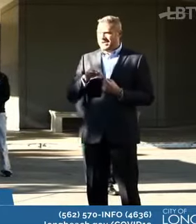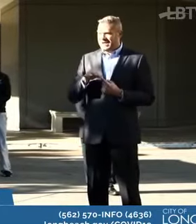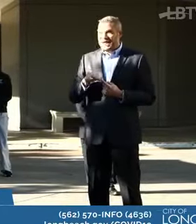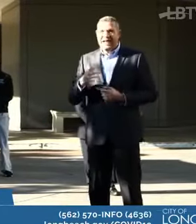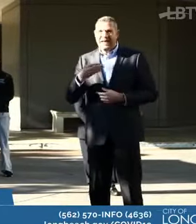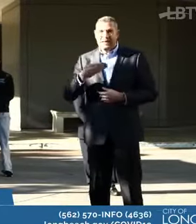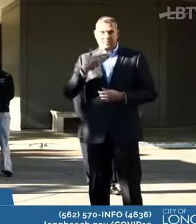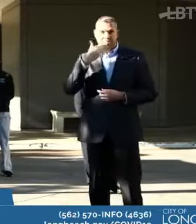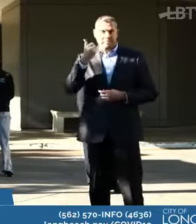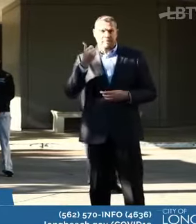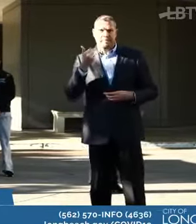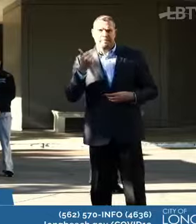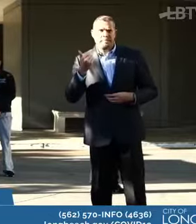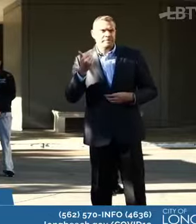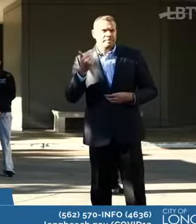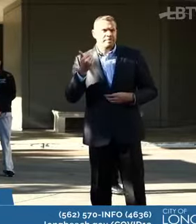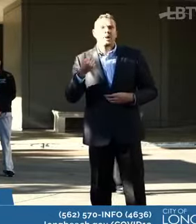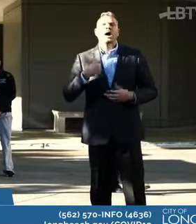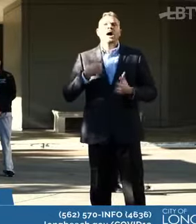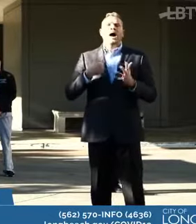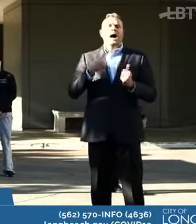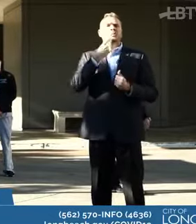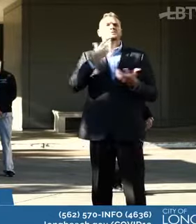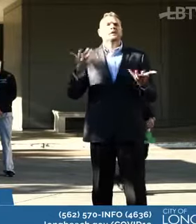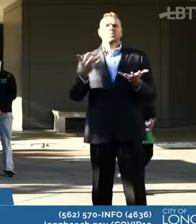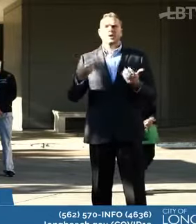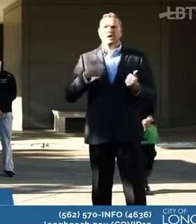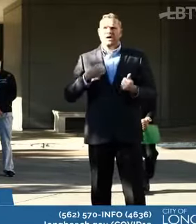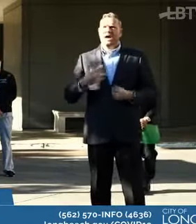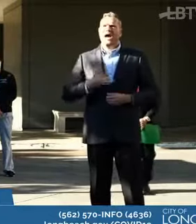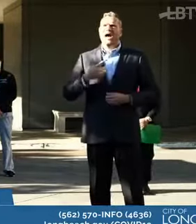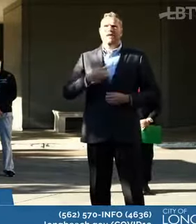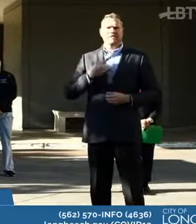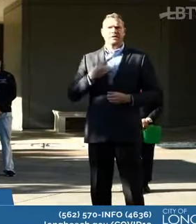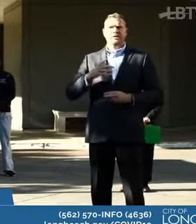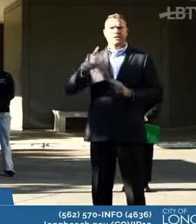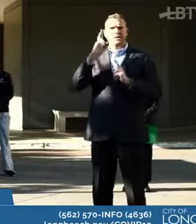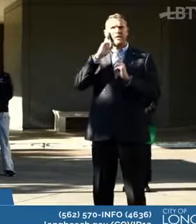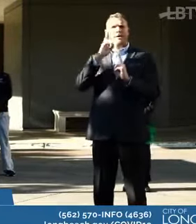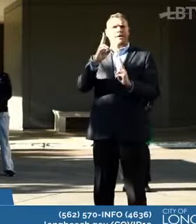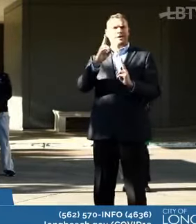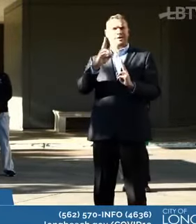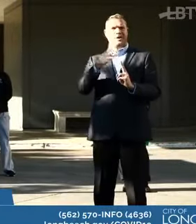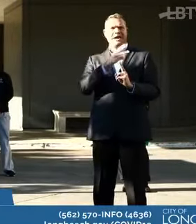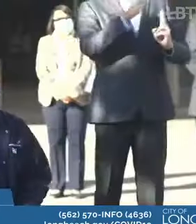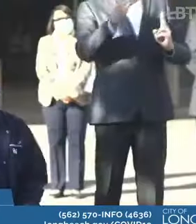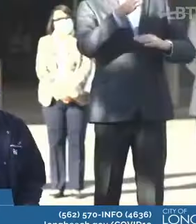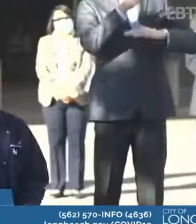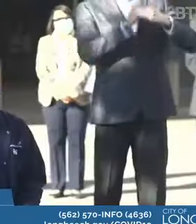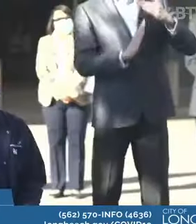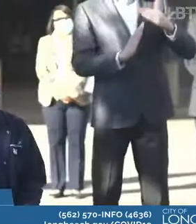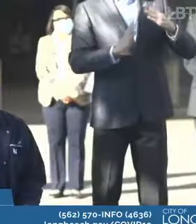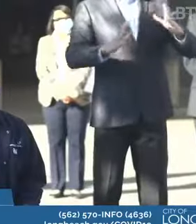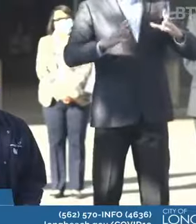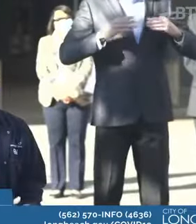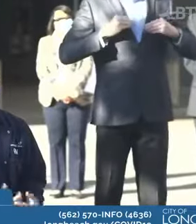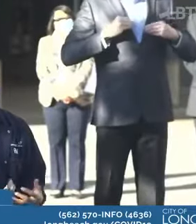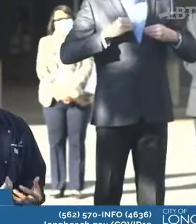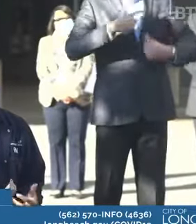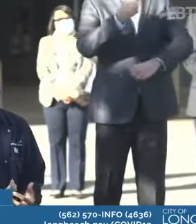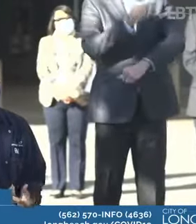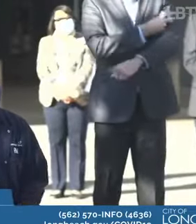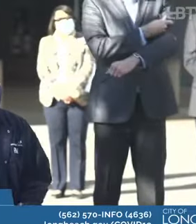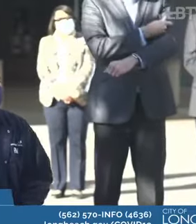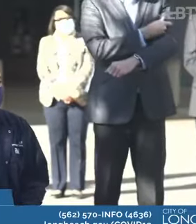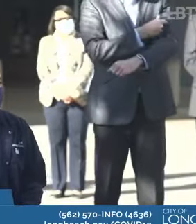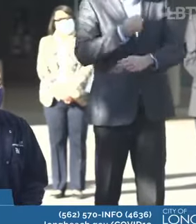better? Okay. I was just saying I feel so honored and humbled to be chosen to receive the vaccine. I'm so